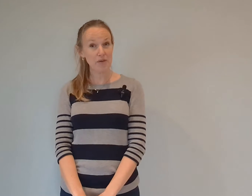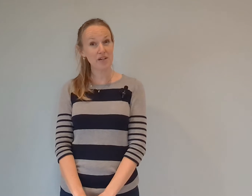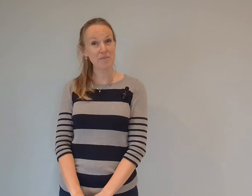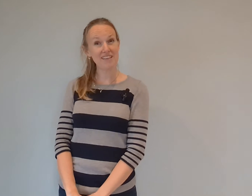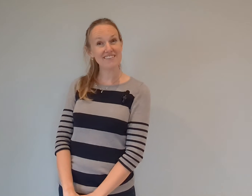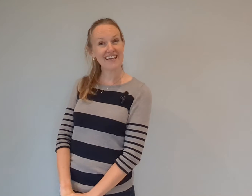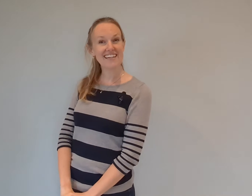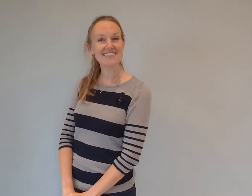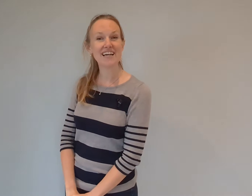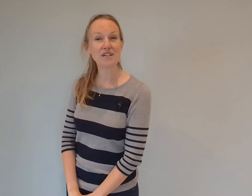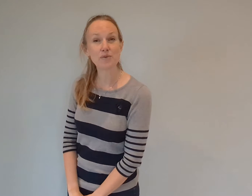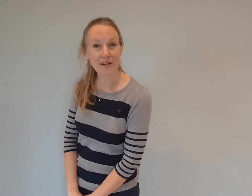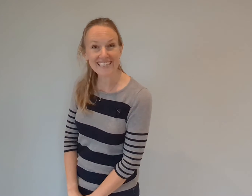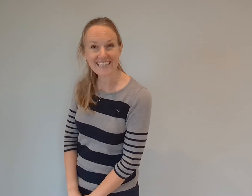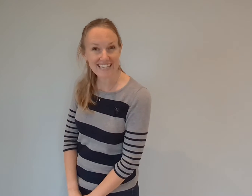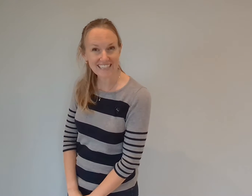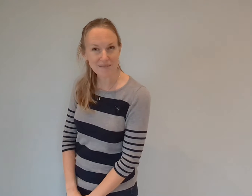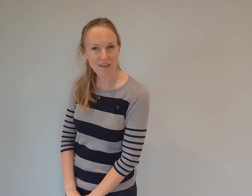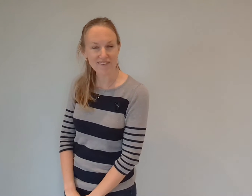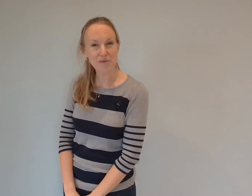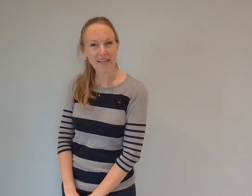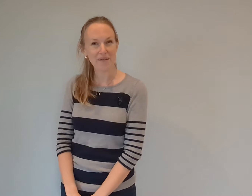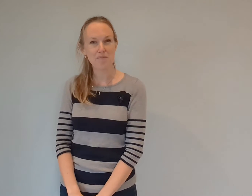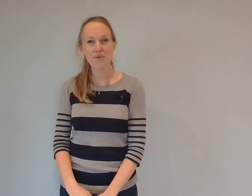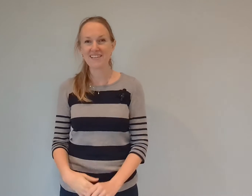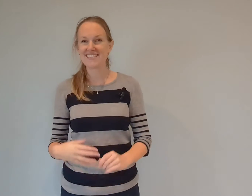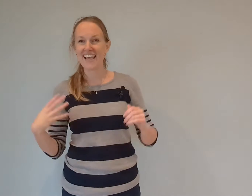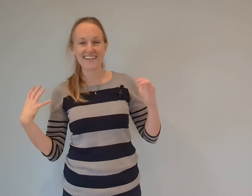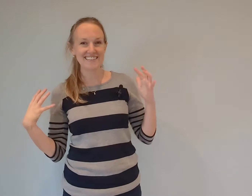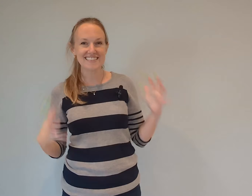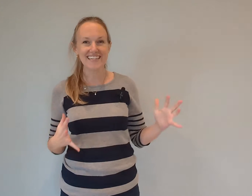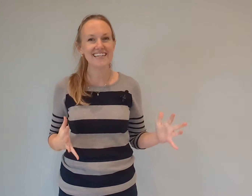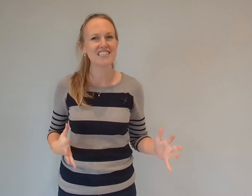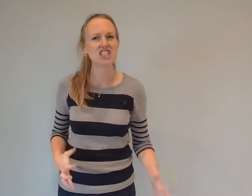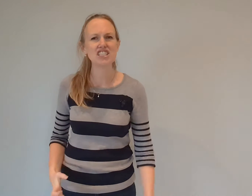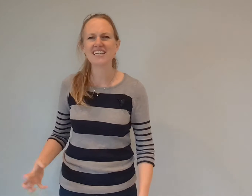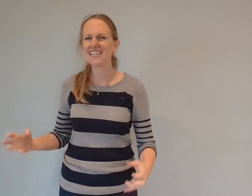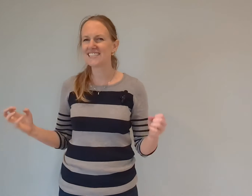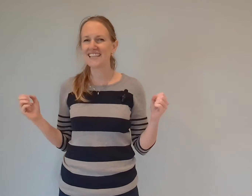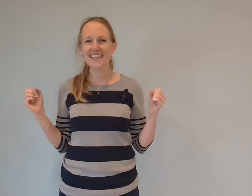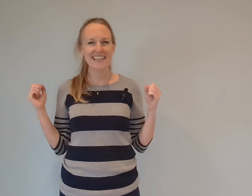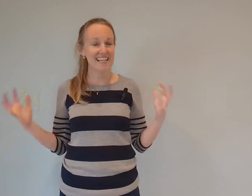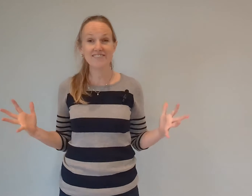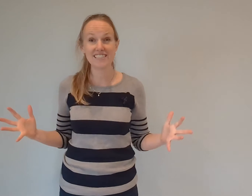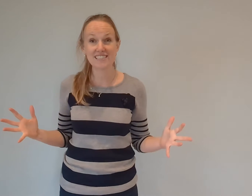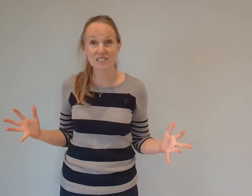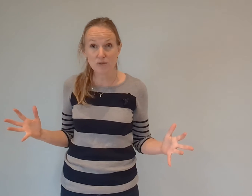we're going to be learning how to sign Great Things by Phil Wickham. We sang it on Sunday in church and I just loved it so